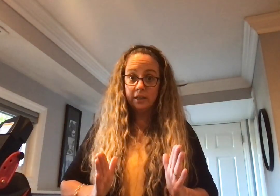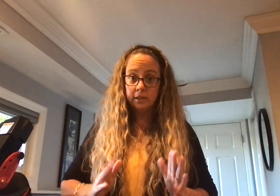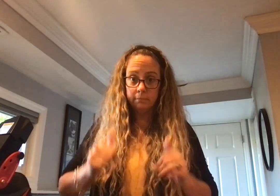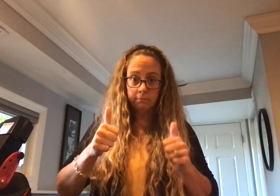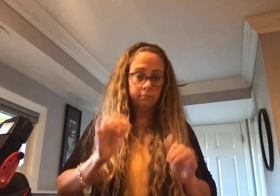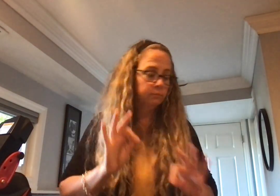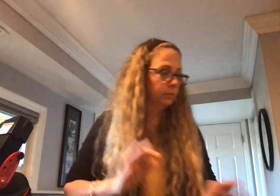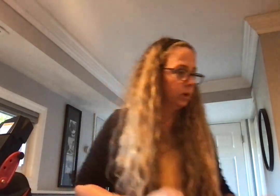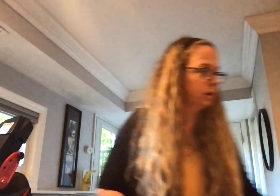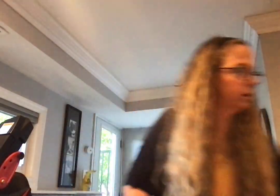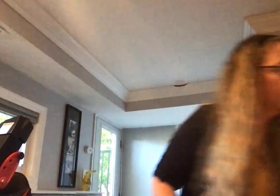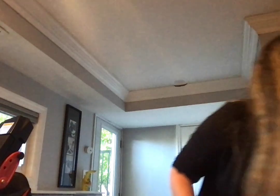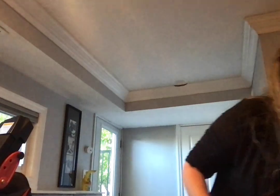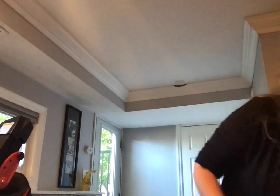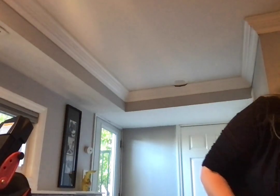student, good. Okay.